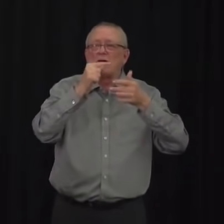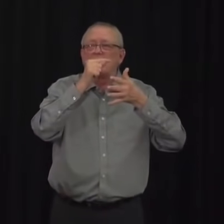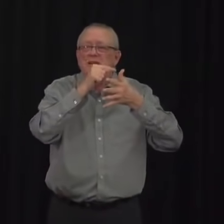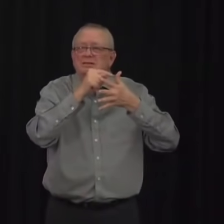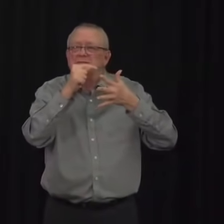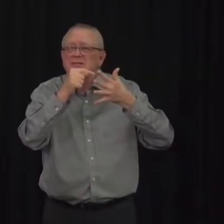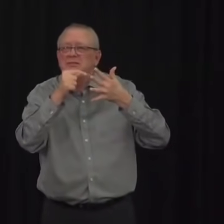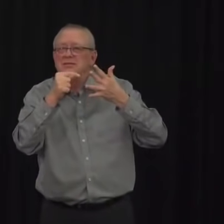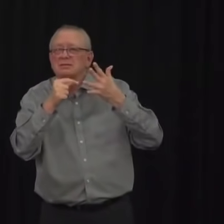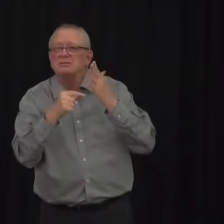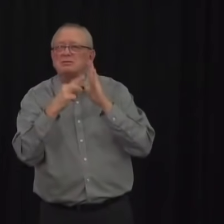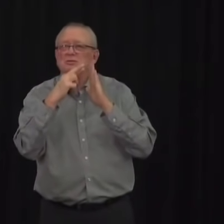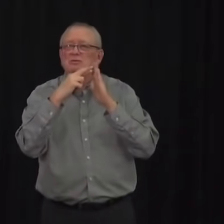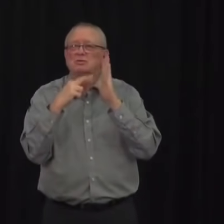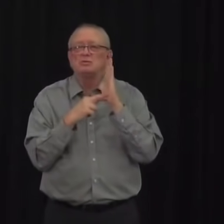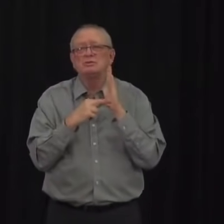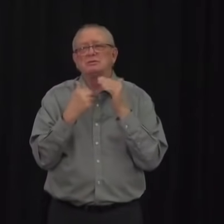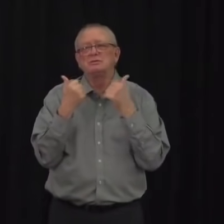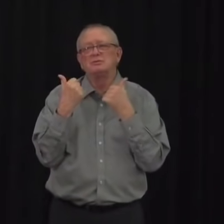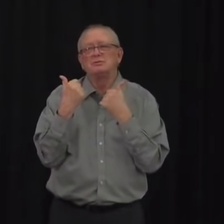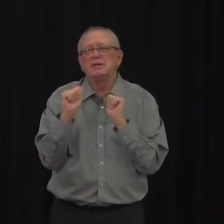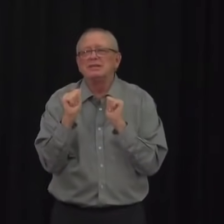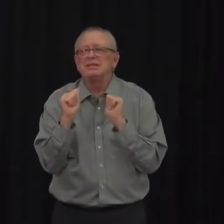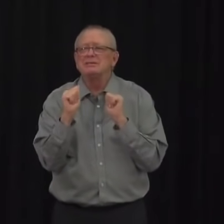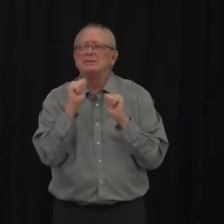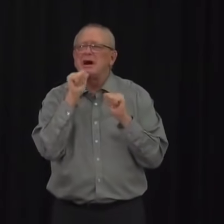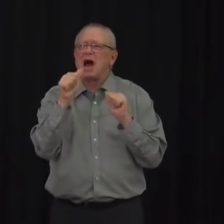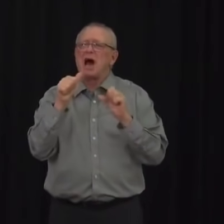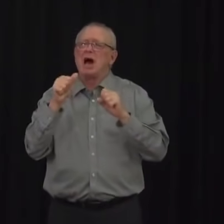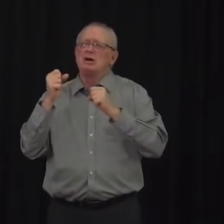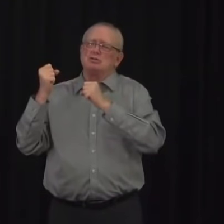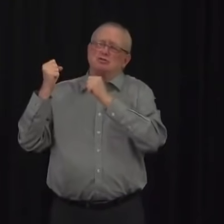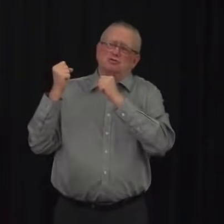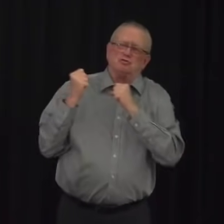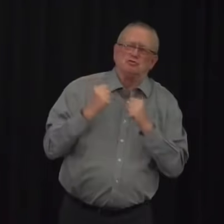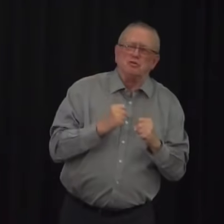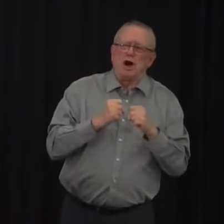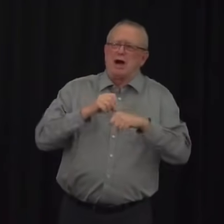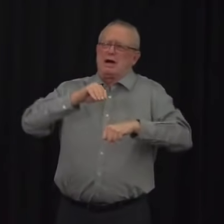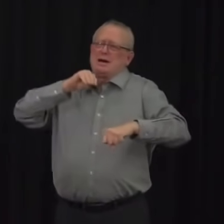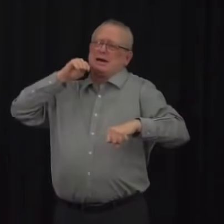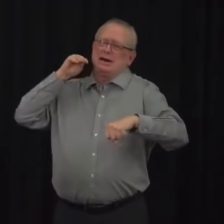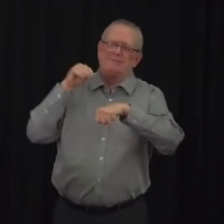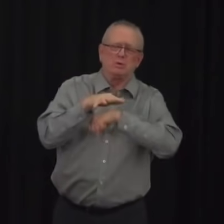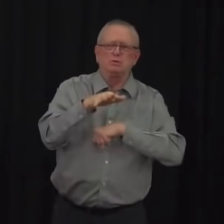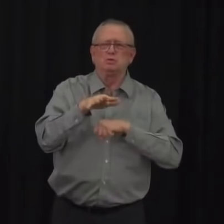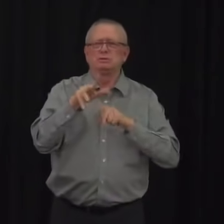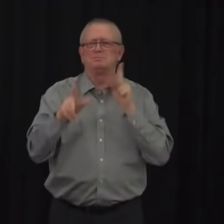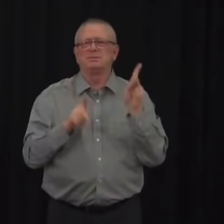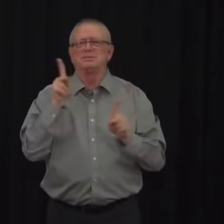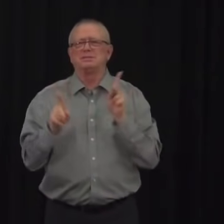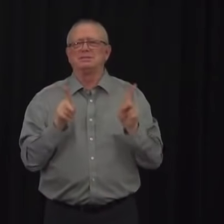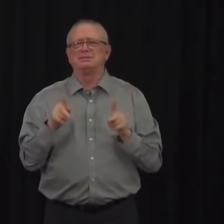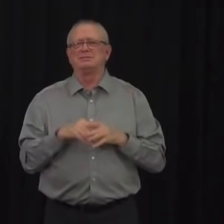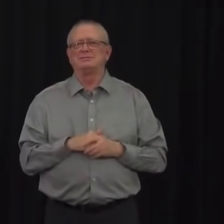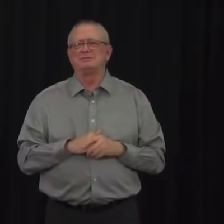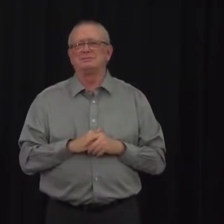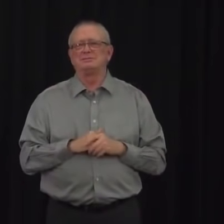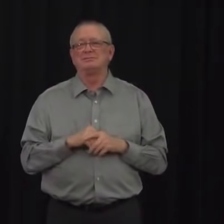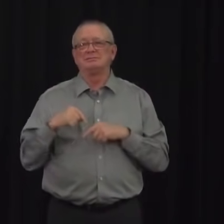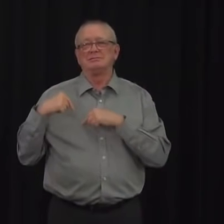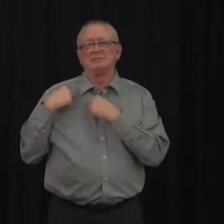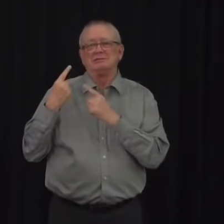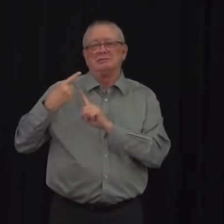people's health in other ways. Of course, I am concerned, and the measures that we have put in place over the past several months may have